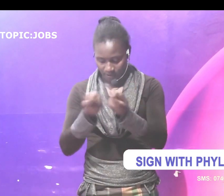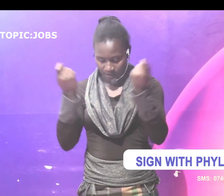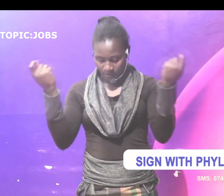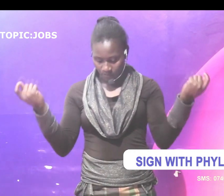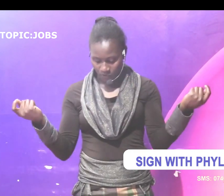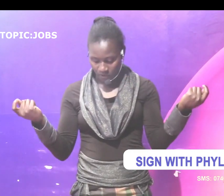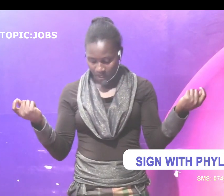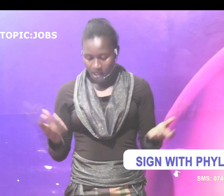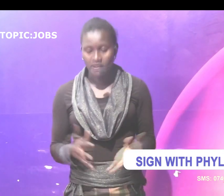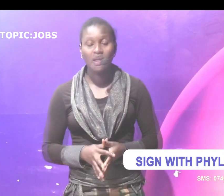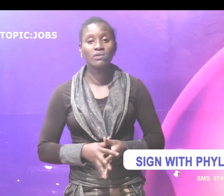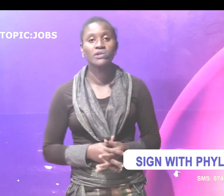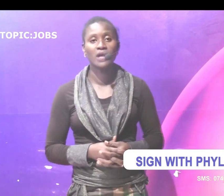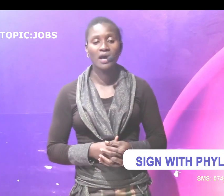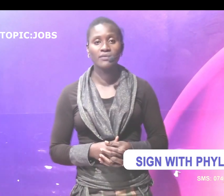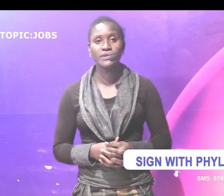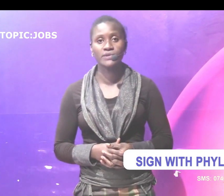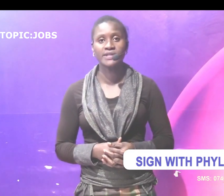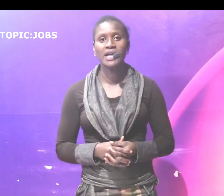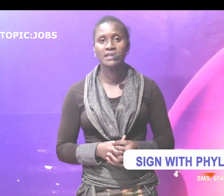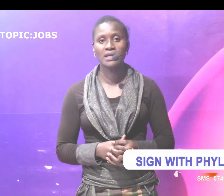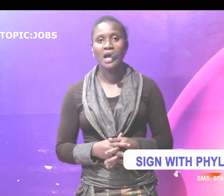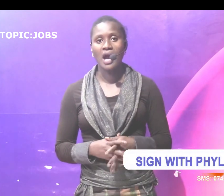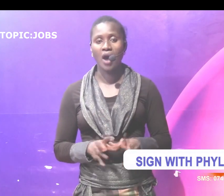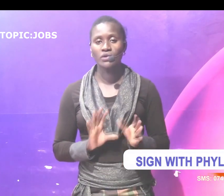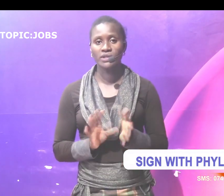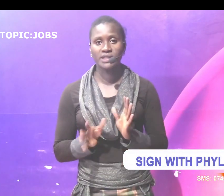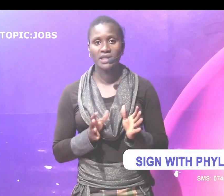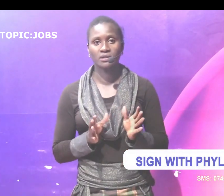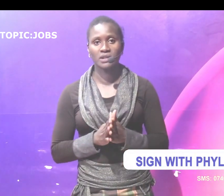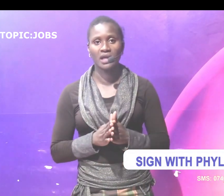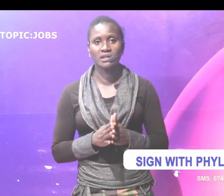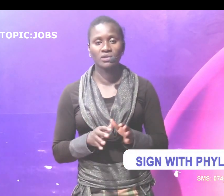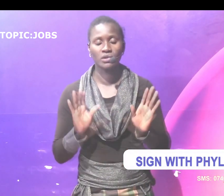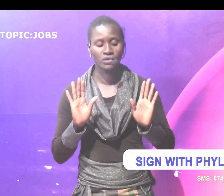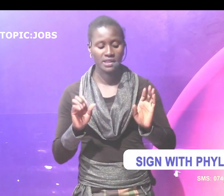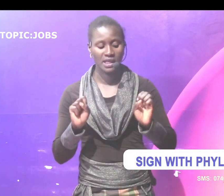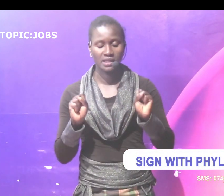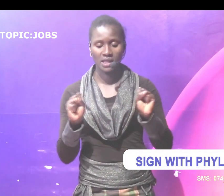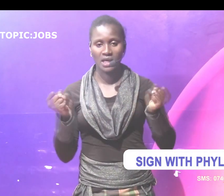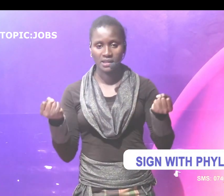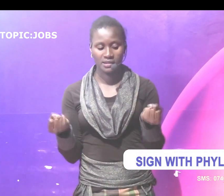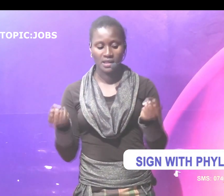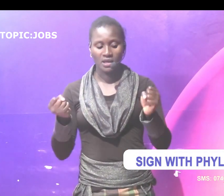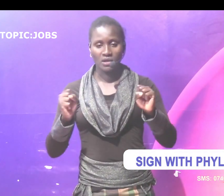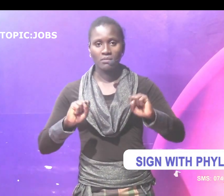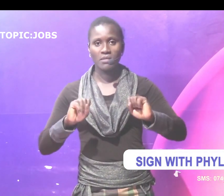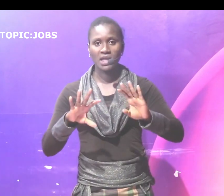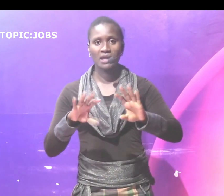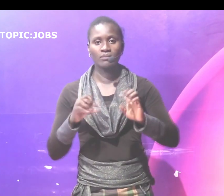team. And then we also have society. How do we sign society? So using a letter S,